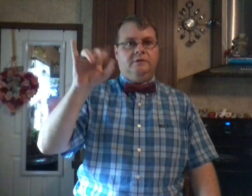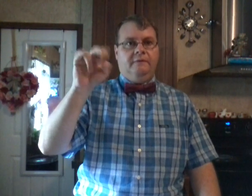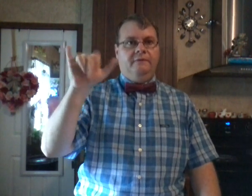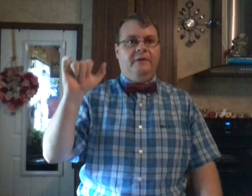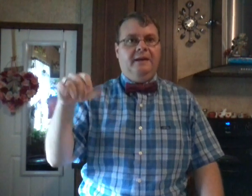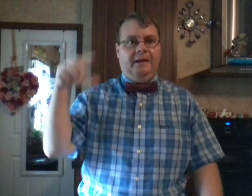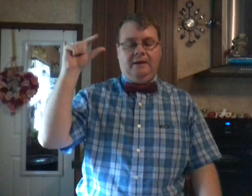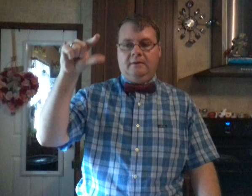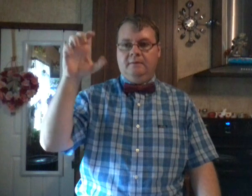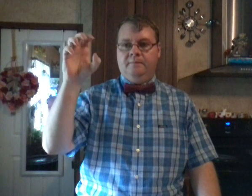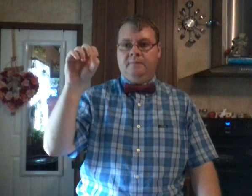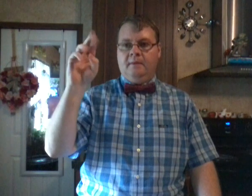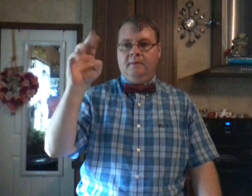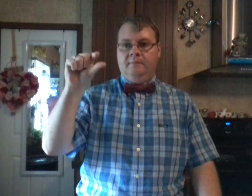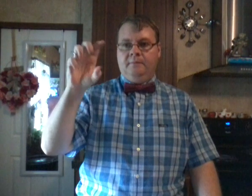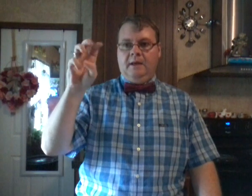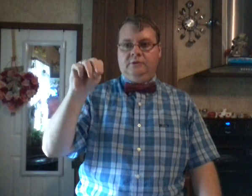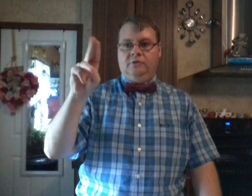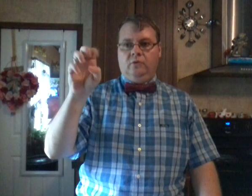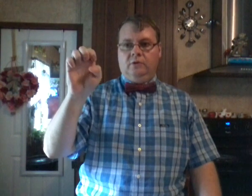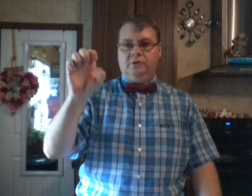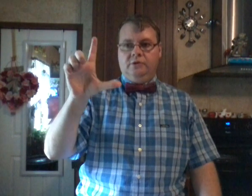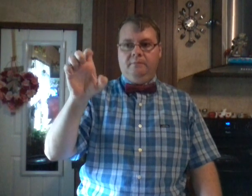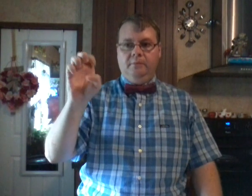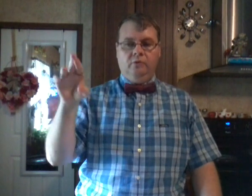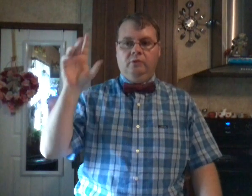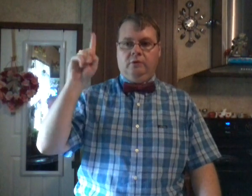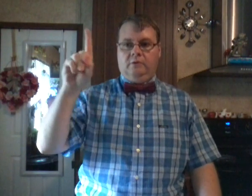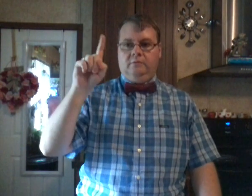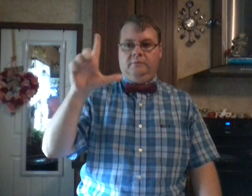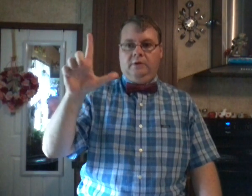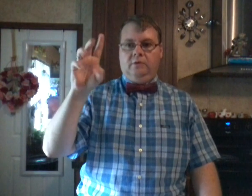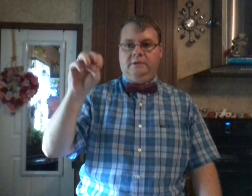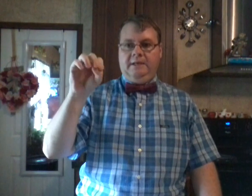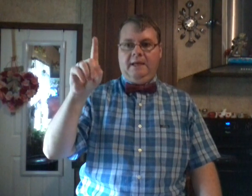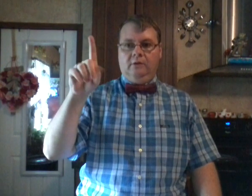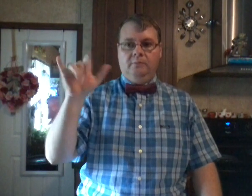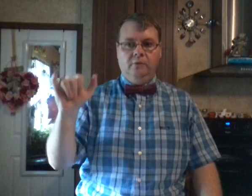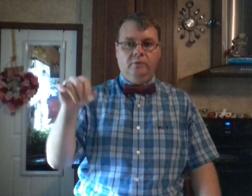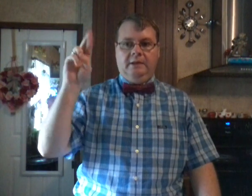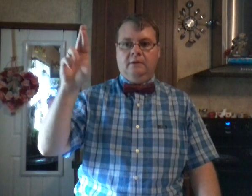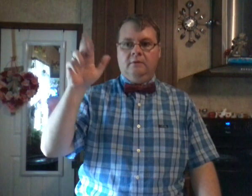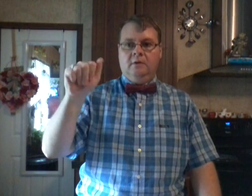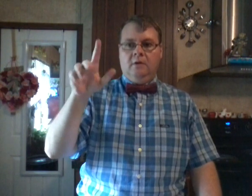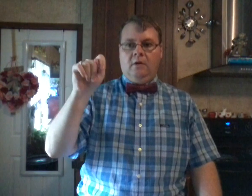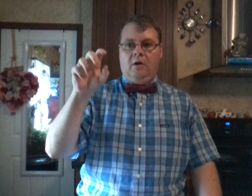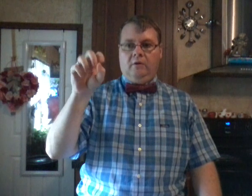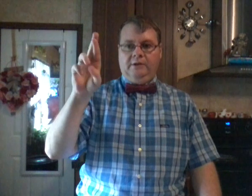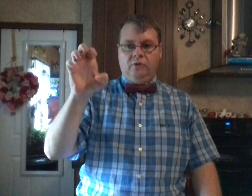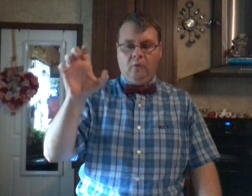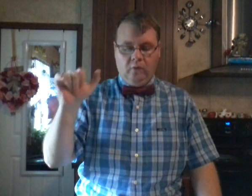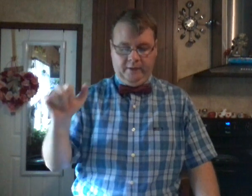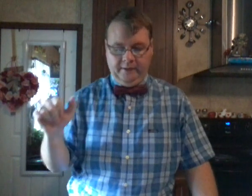Finney, and George Mueller, you know, D.L. Moody, R.A. Torrey.